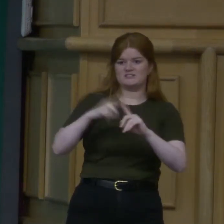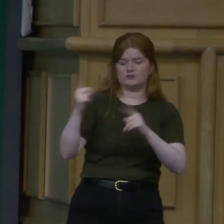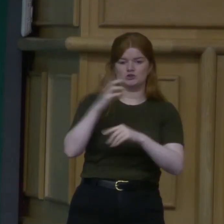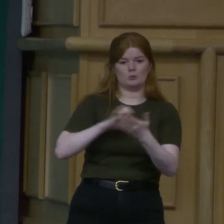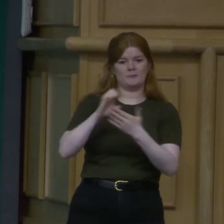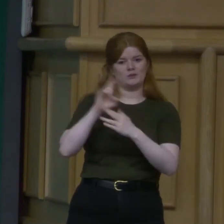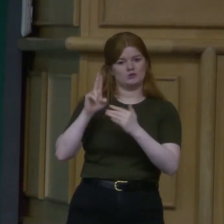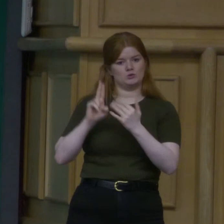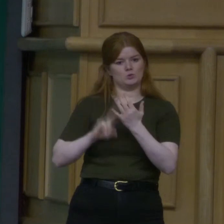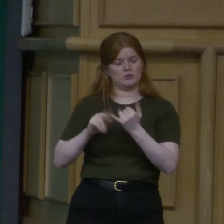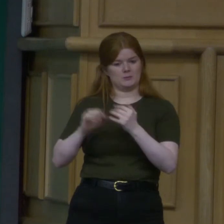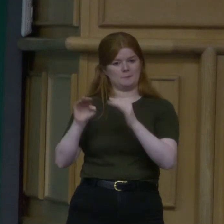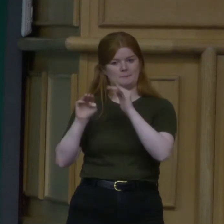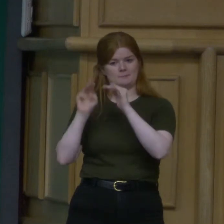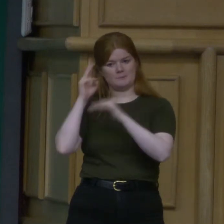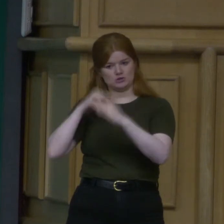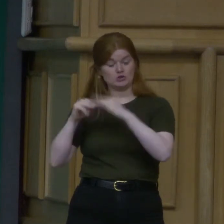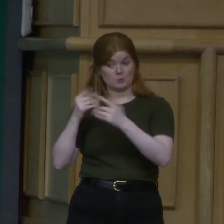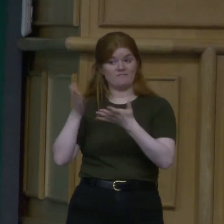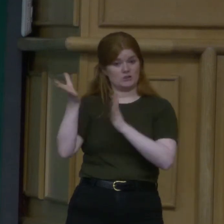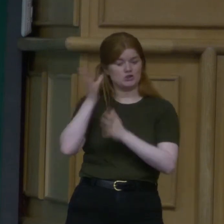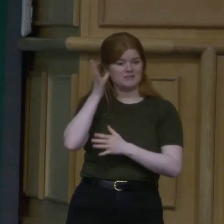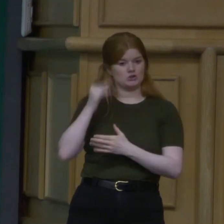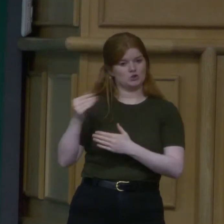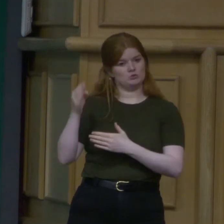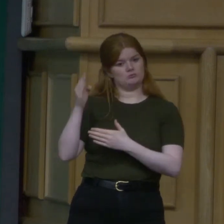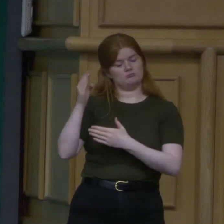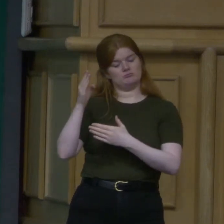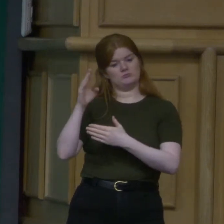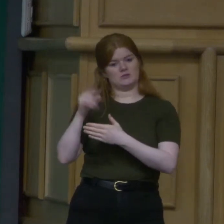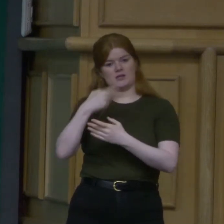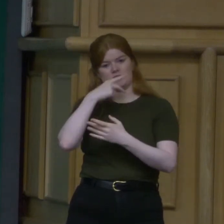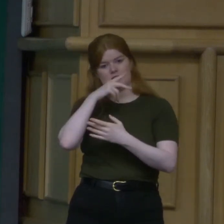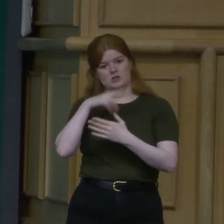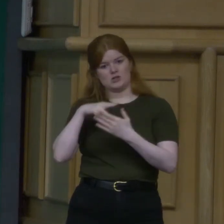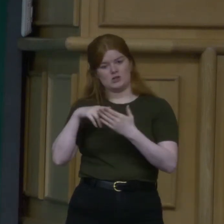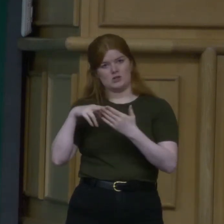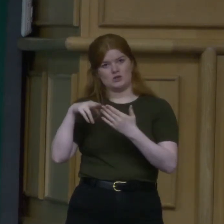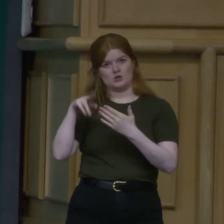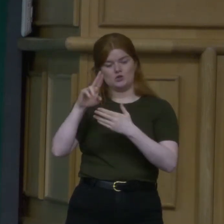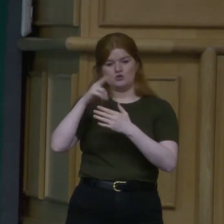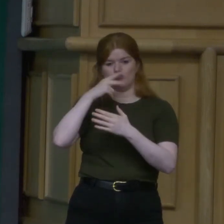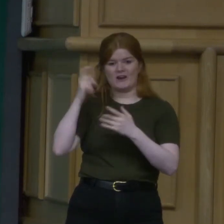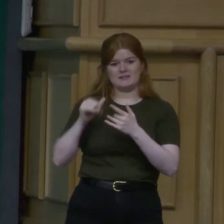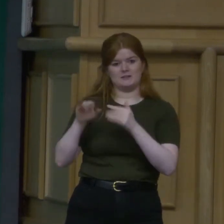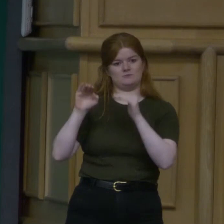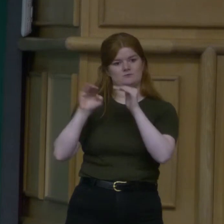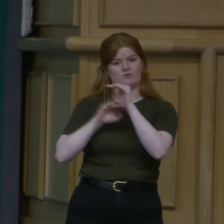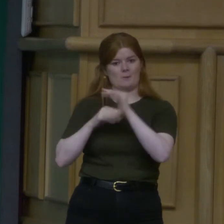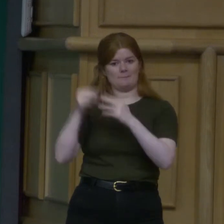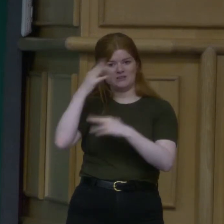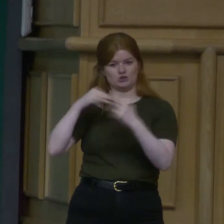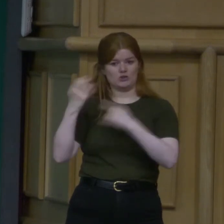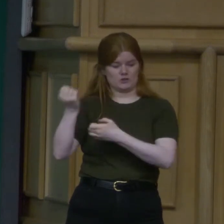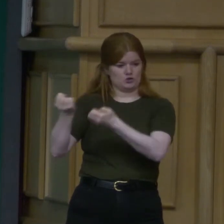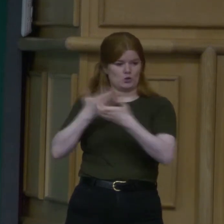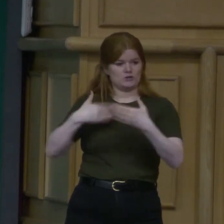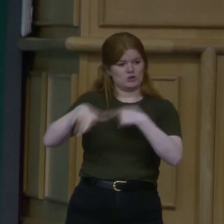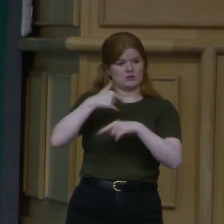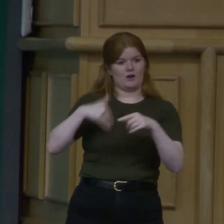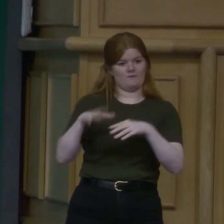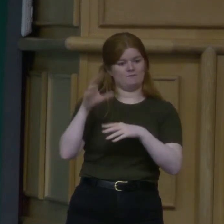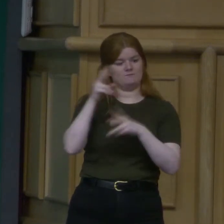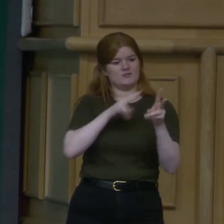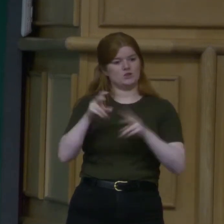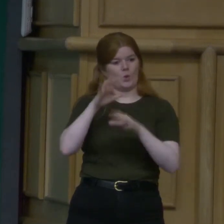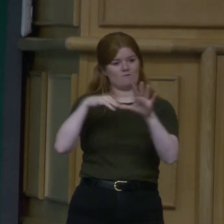foreign ministers. We heard from Ukrainian Foreign Minister Dmytro Kuleba, who joined us by video conference from Kyiv.